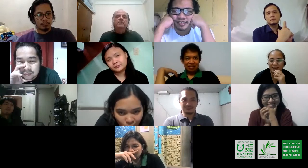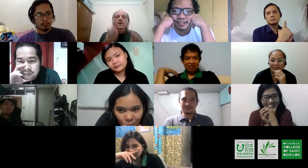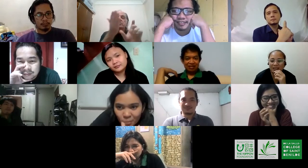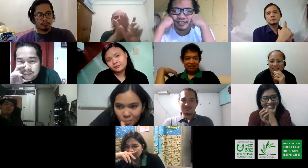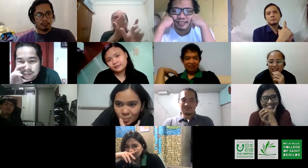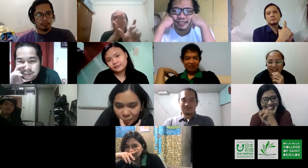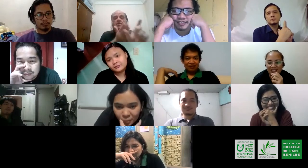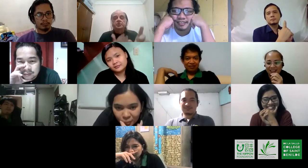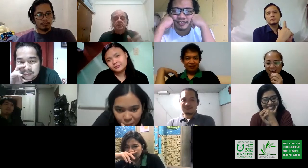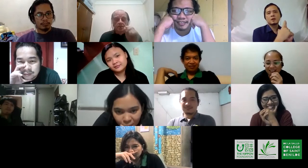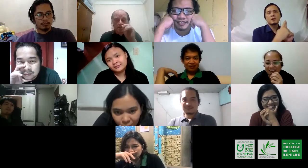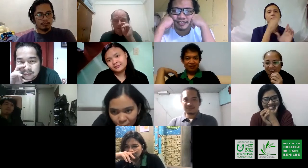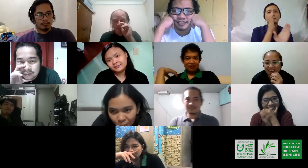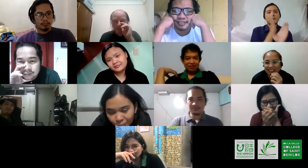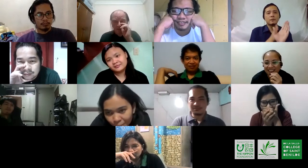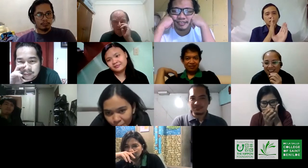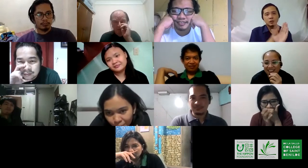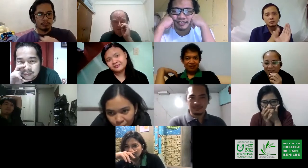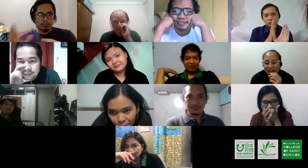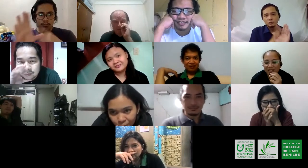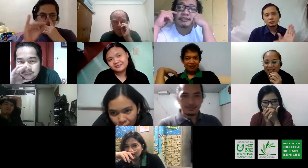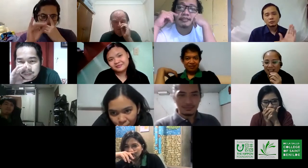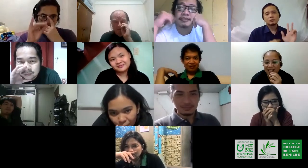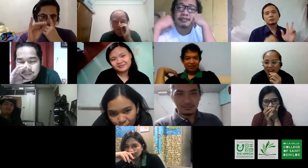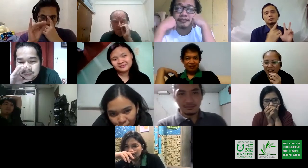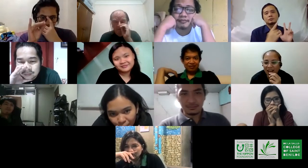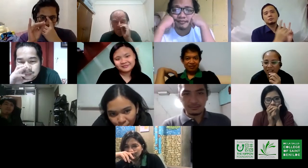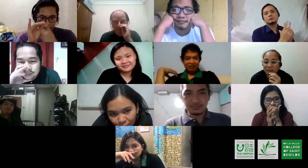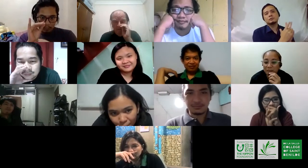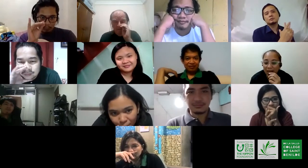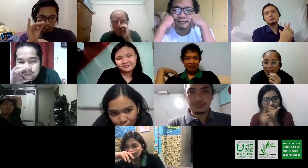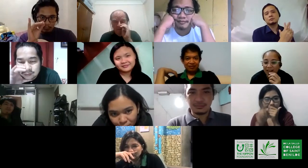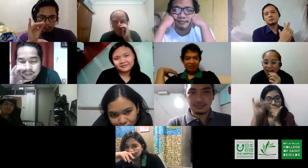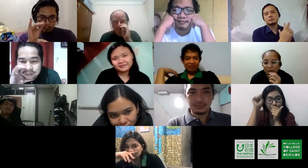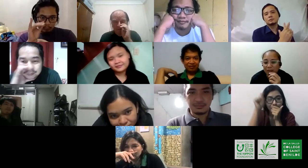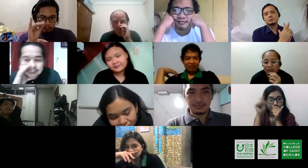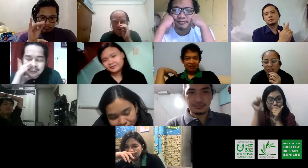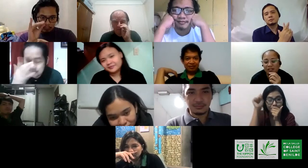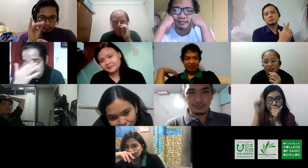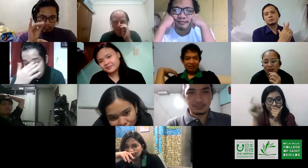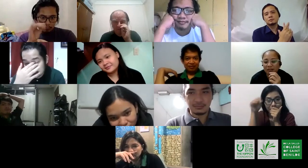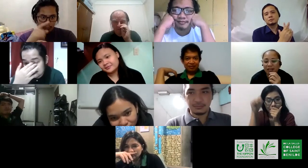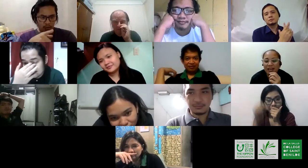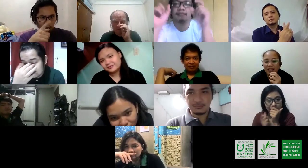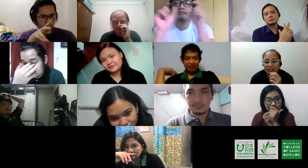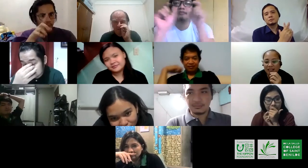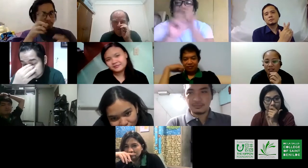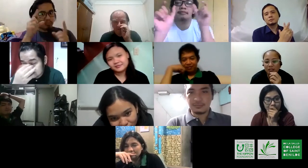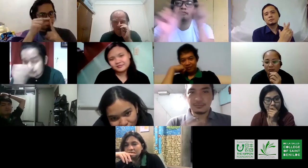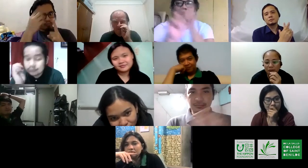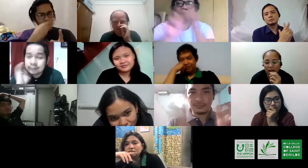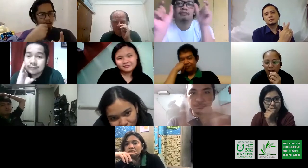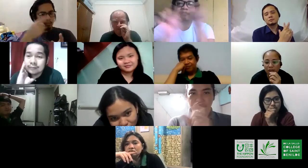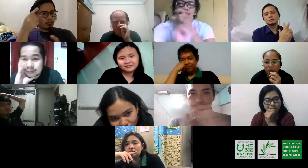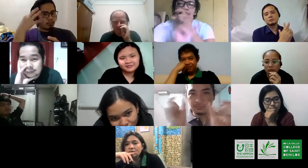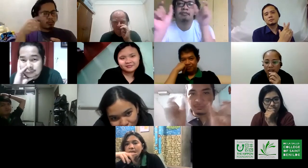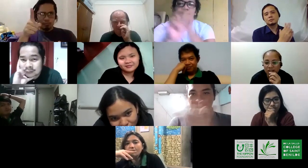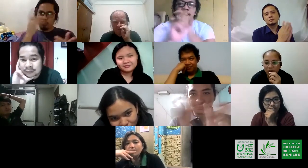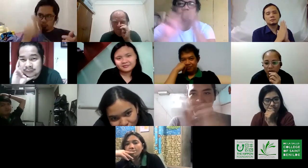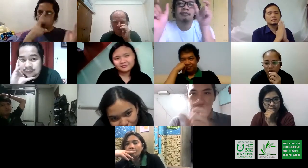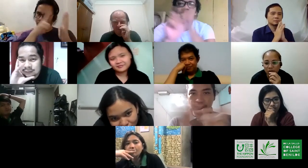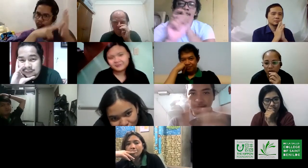and morphology. Yami is saying, I think Meng can help because she's very industrious when it comes